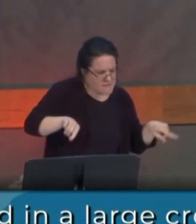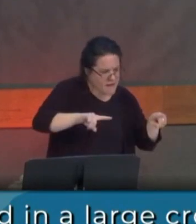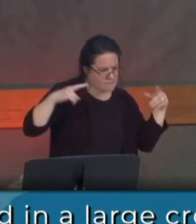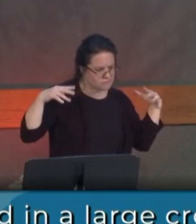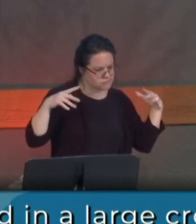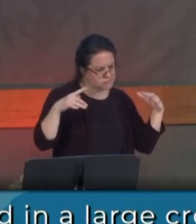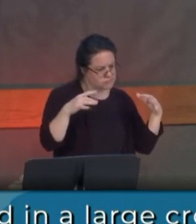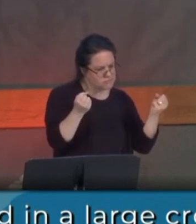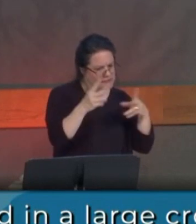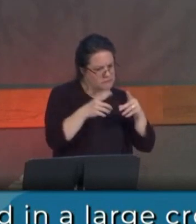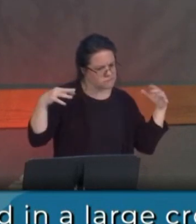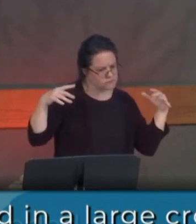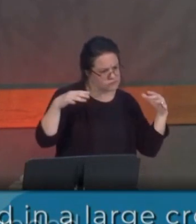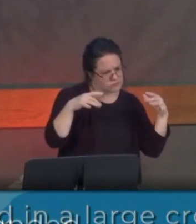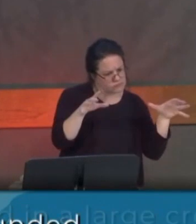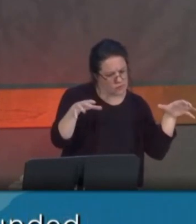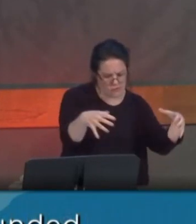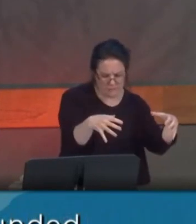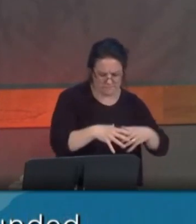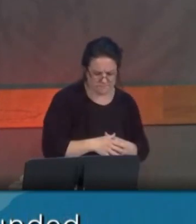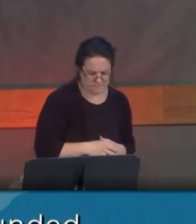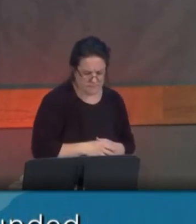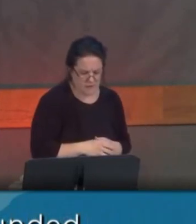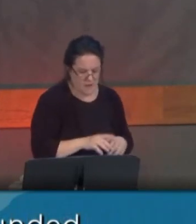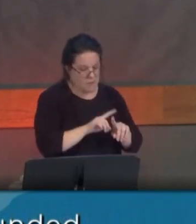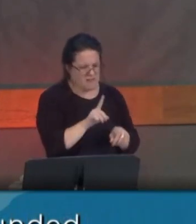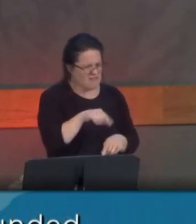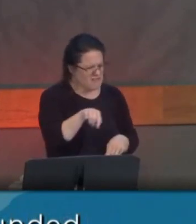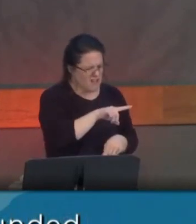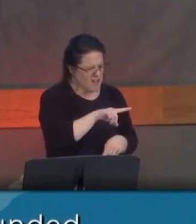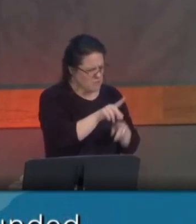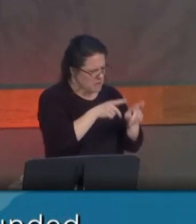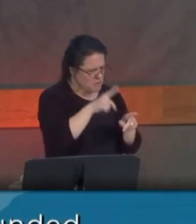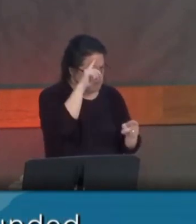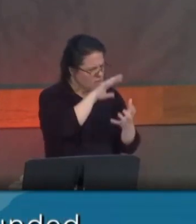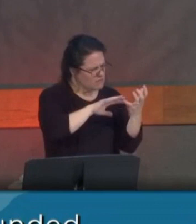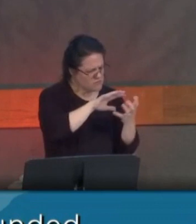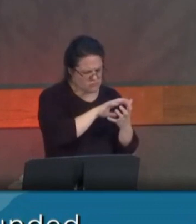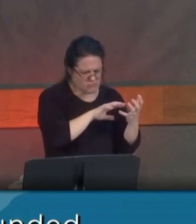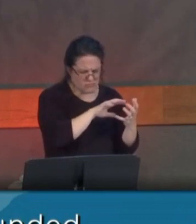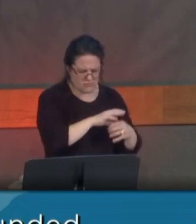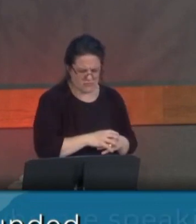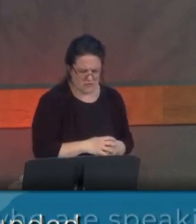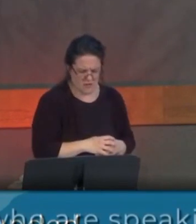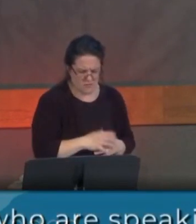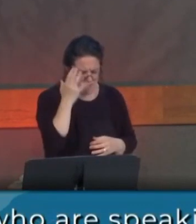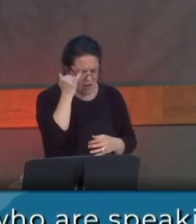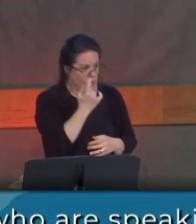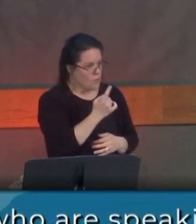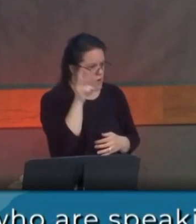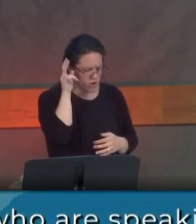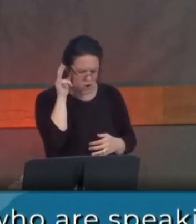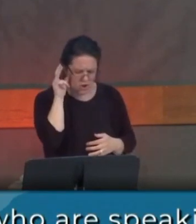for the tabernacle. I didn't actually see it. I didn't watch the whole Mass either. But anyway, this is kind of like Pentecost, where everyone's speaking